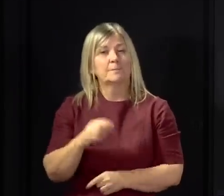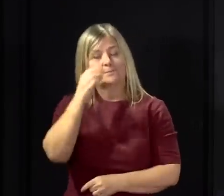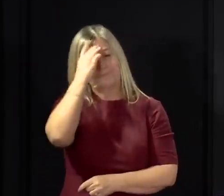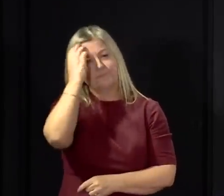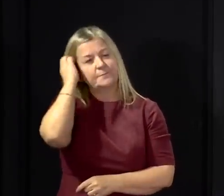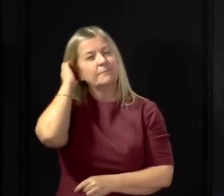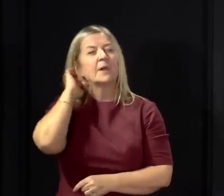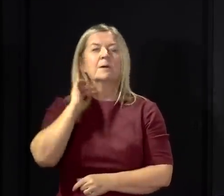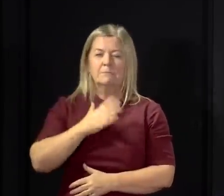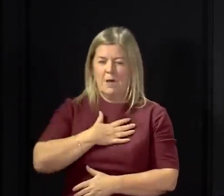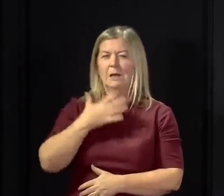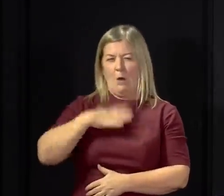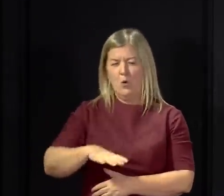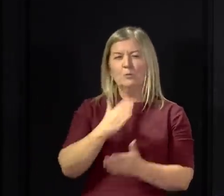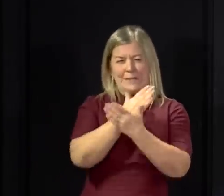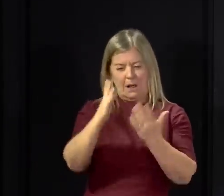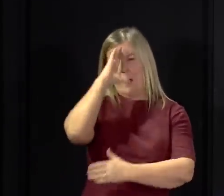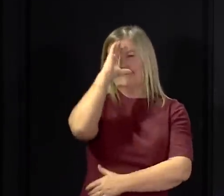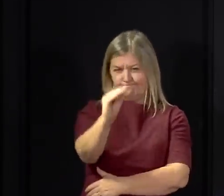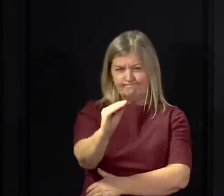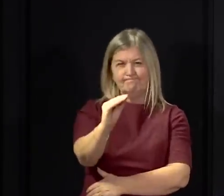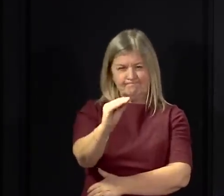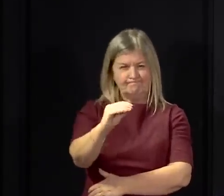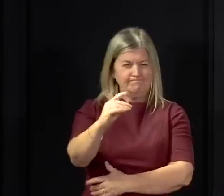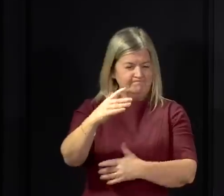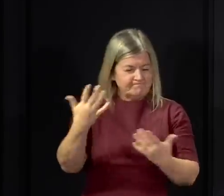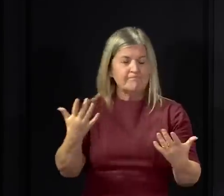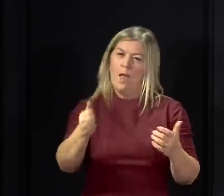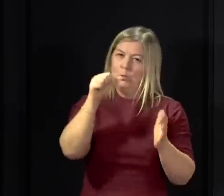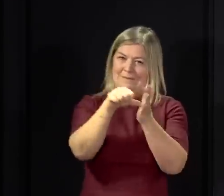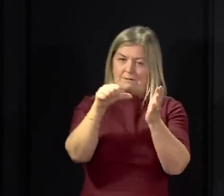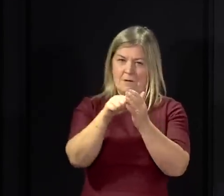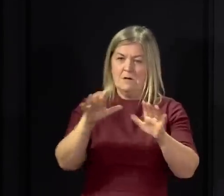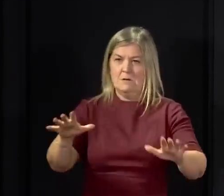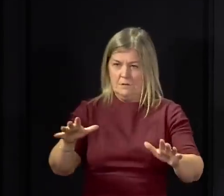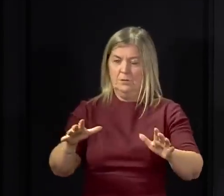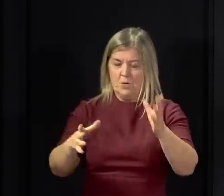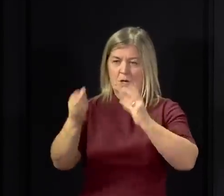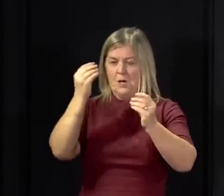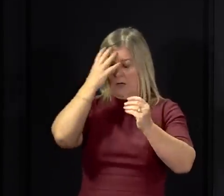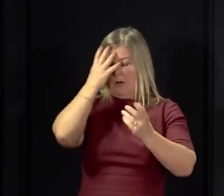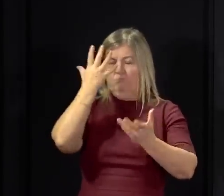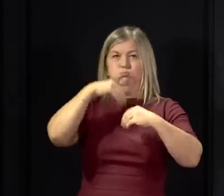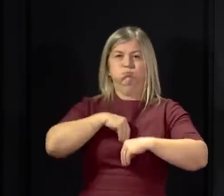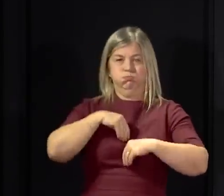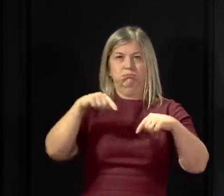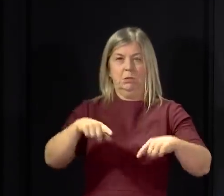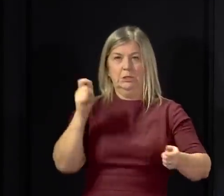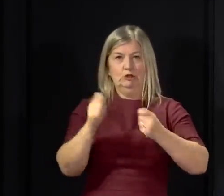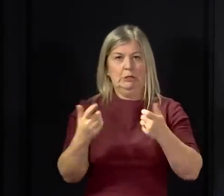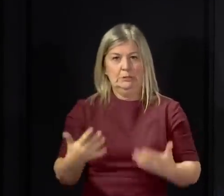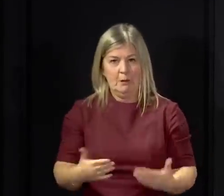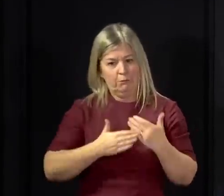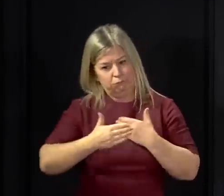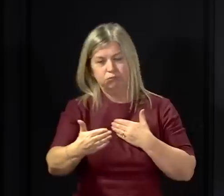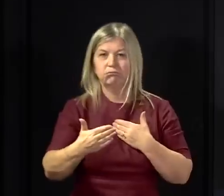But I've taken a bit of time to set all of this out because I know how difficult this is, and that's where I want to conclude. I know